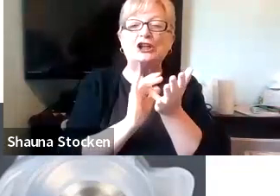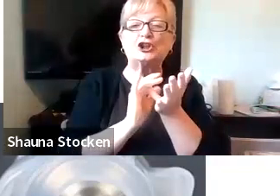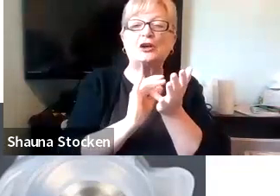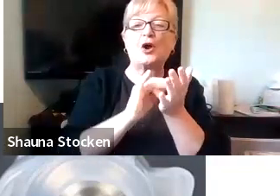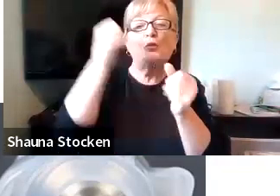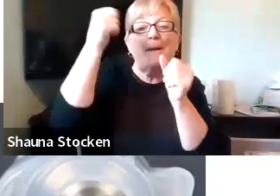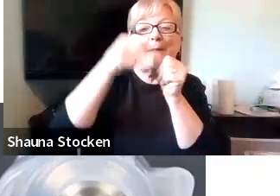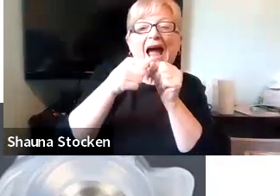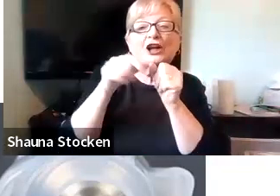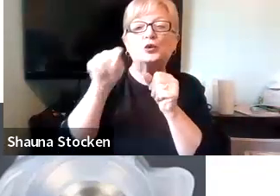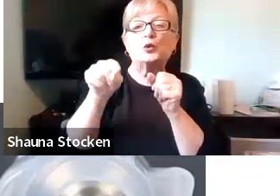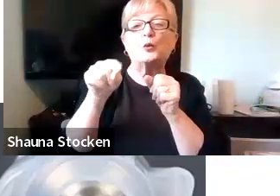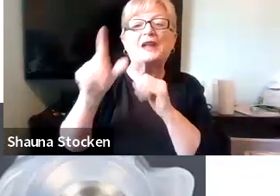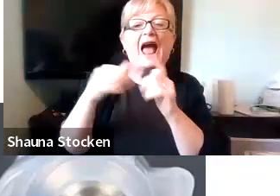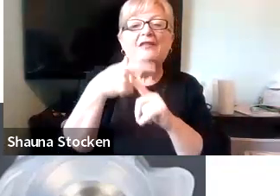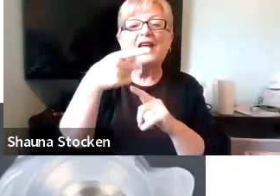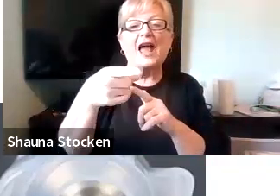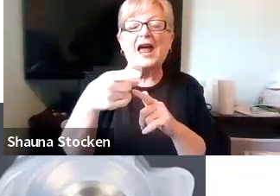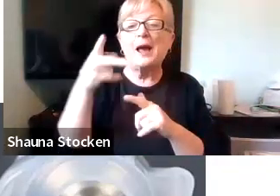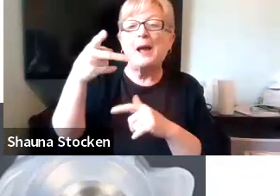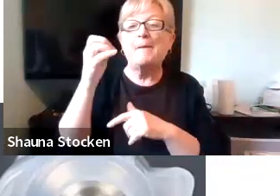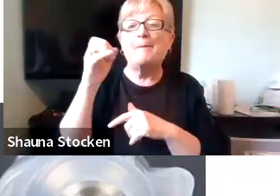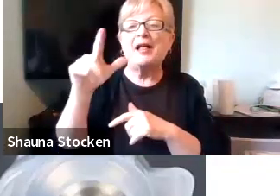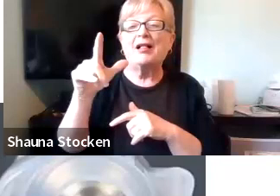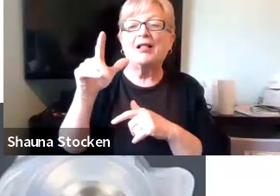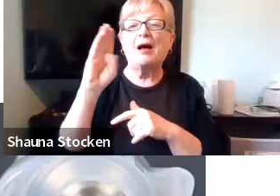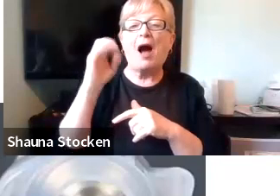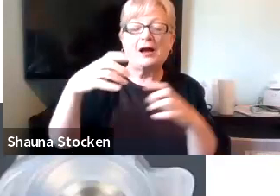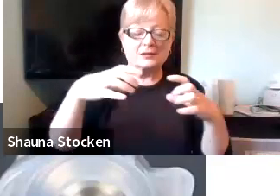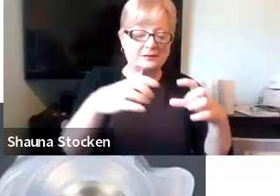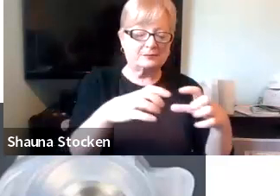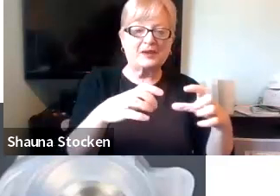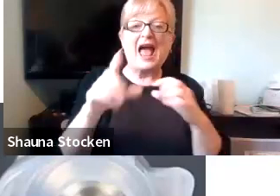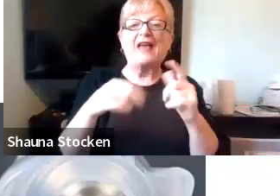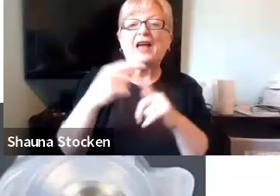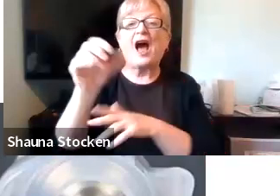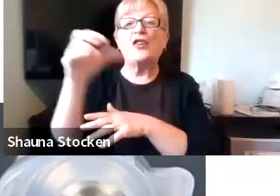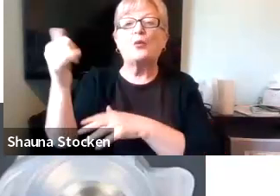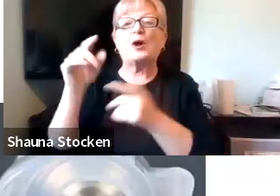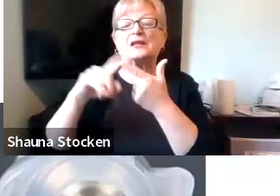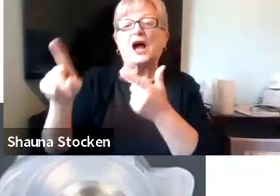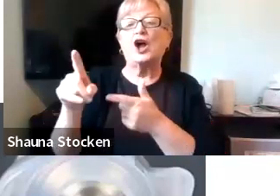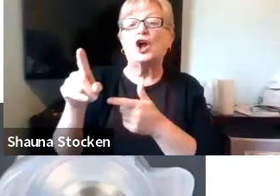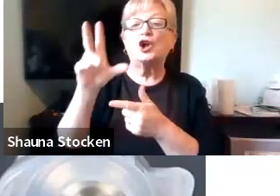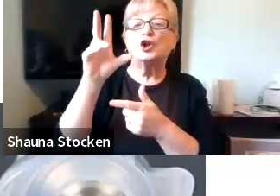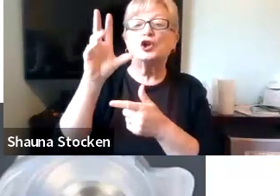pillbox. The third one is of a doorknob turner. That's more of